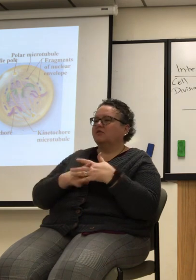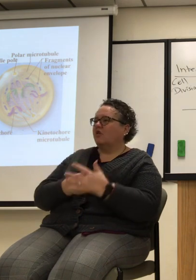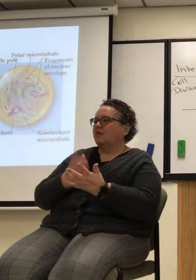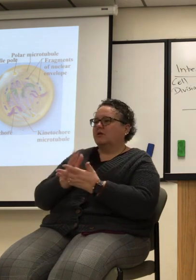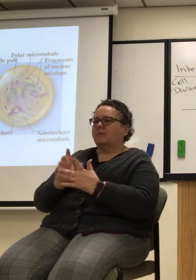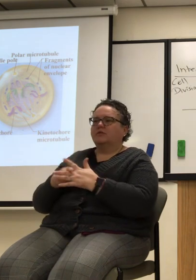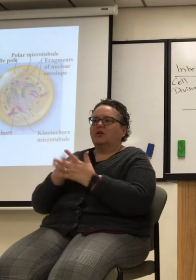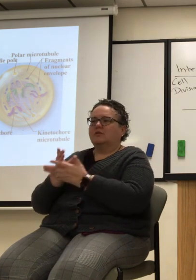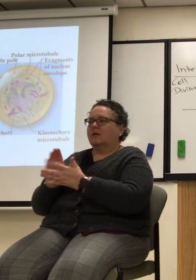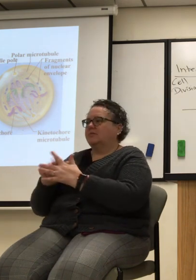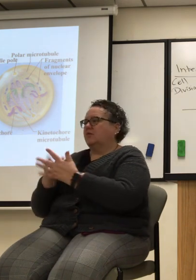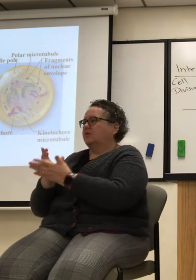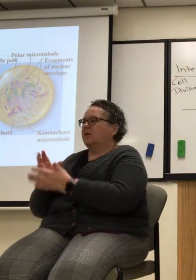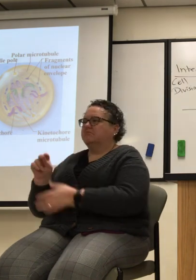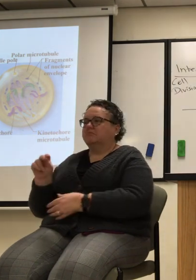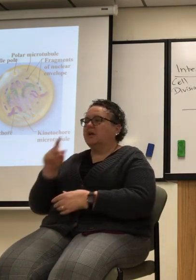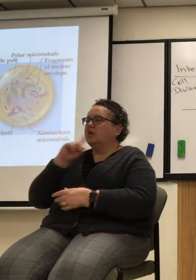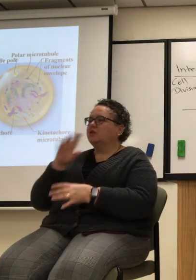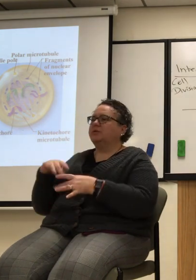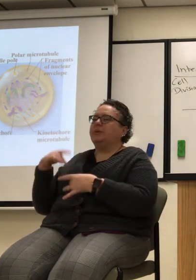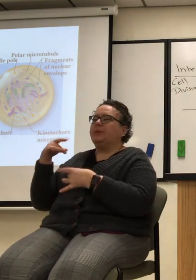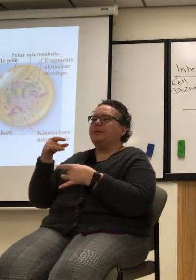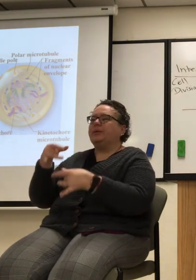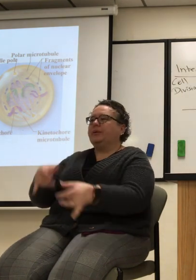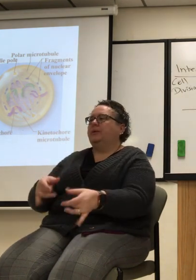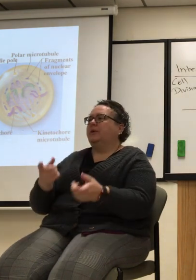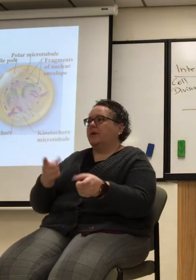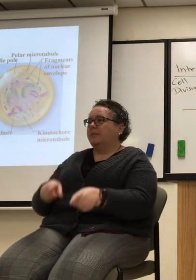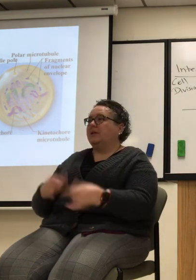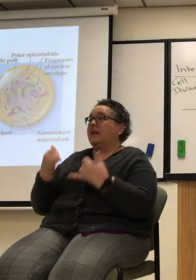each phase. Okay, now we're in late prophase.